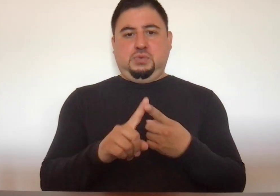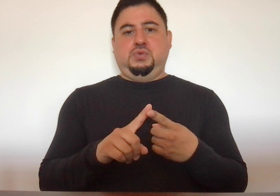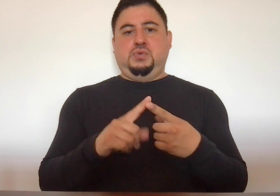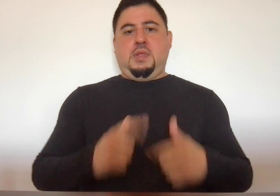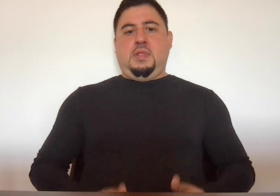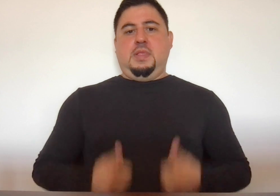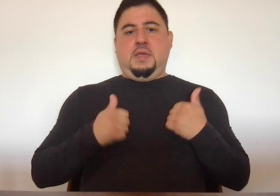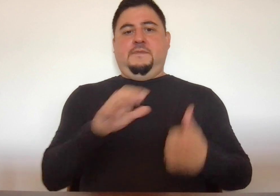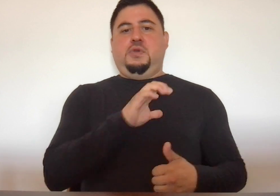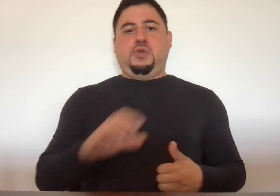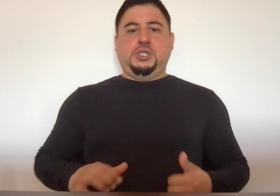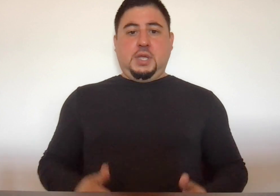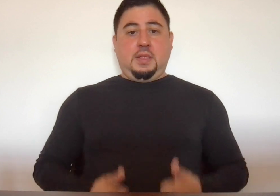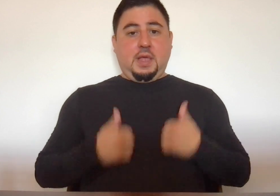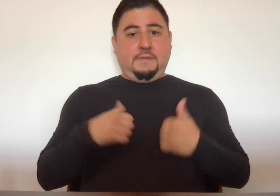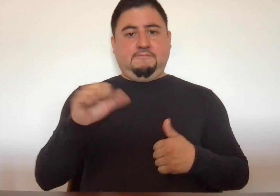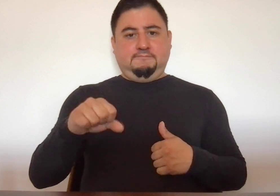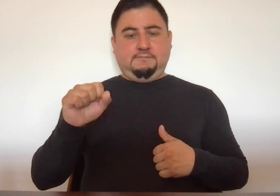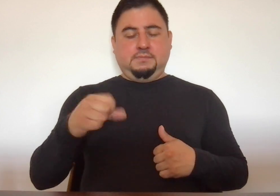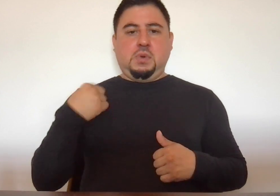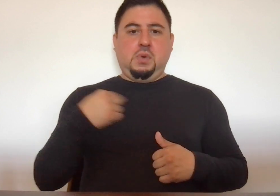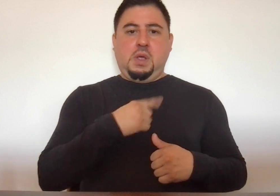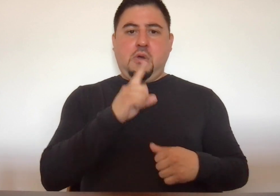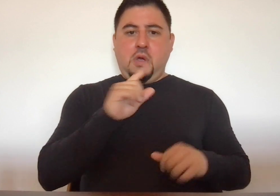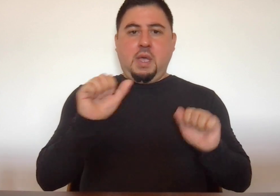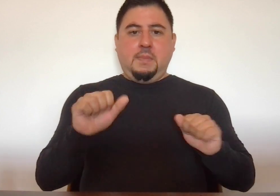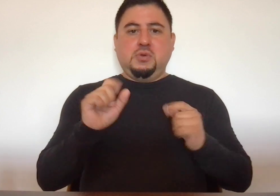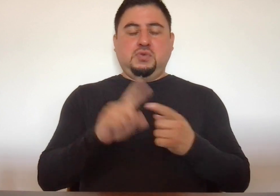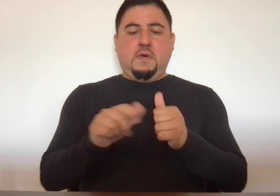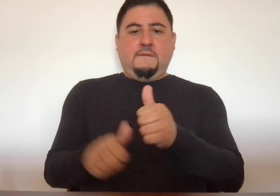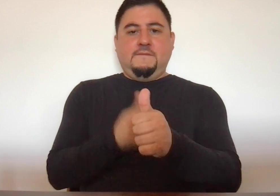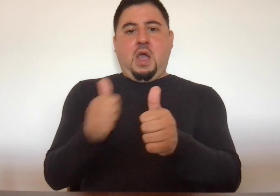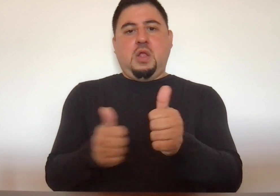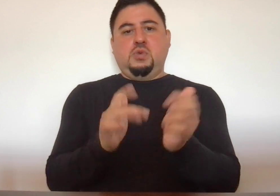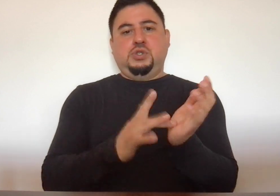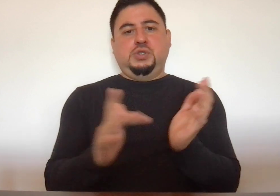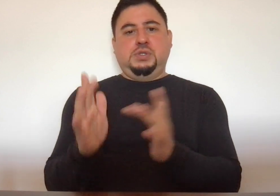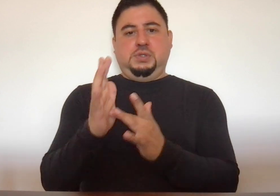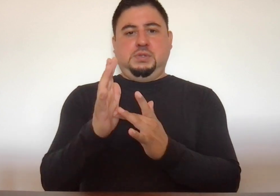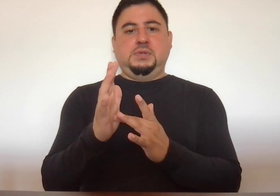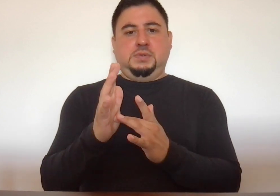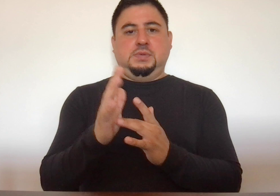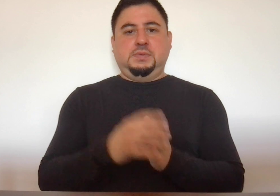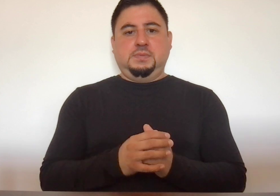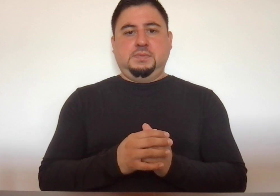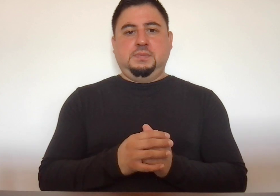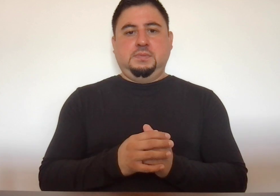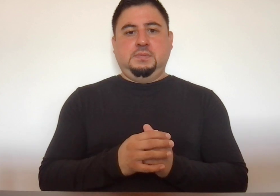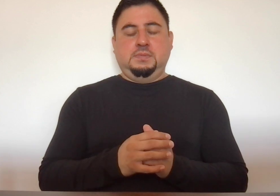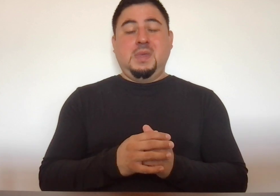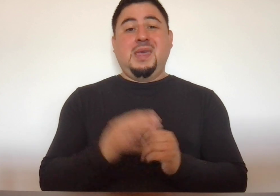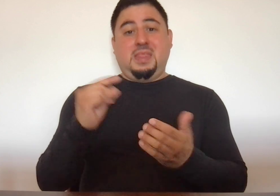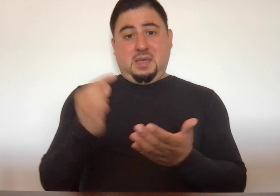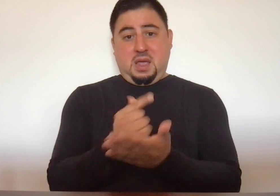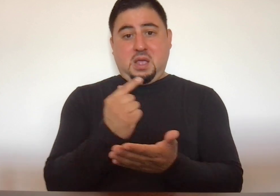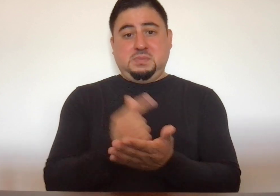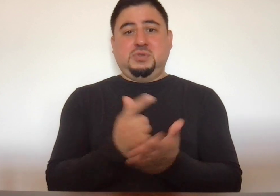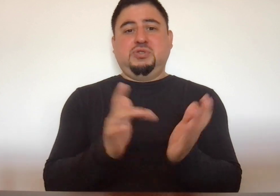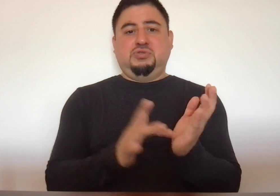life. We are able to follow Jesus. In the Gospel, Jesus